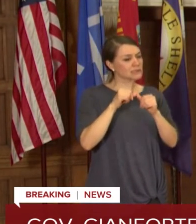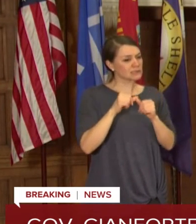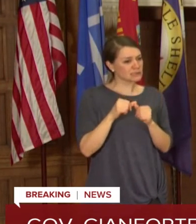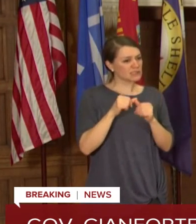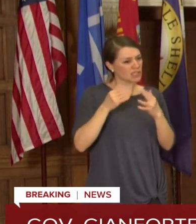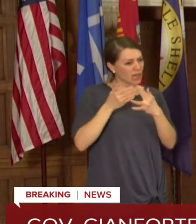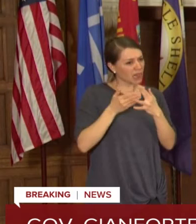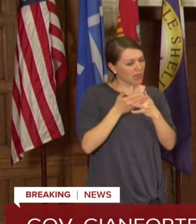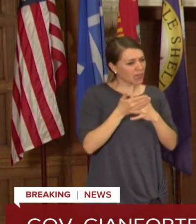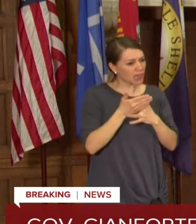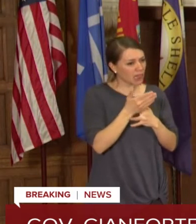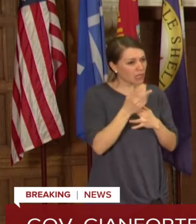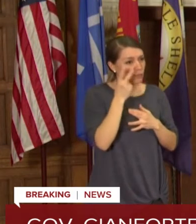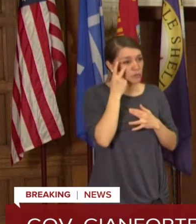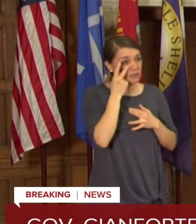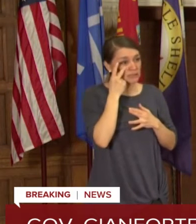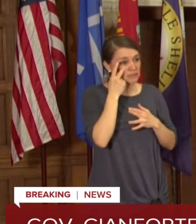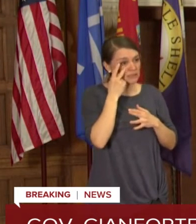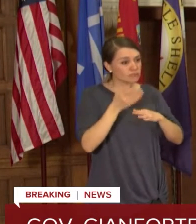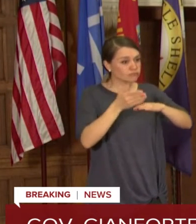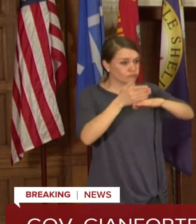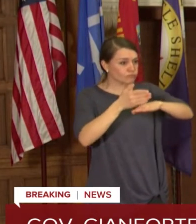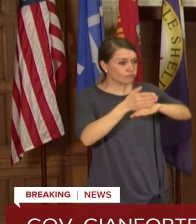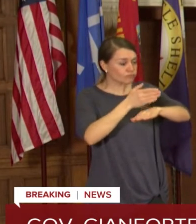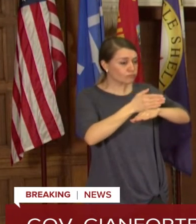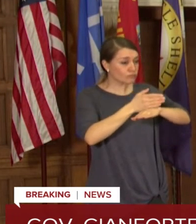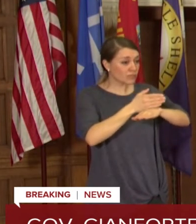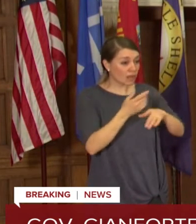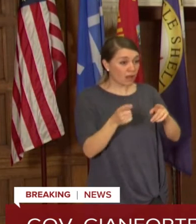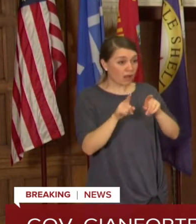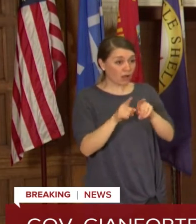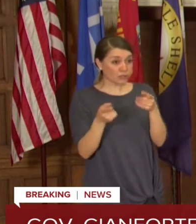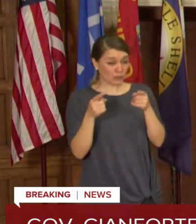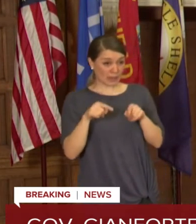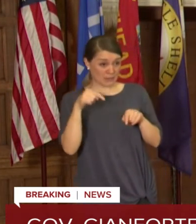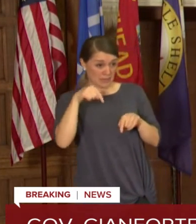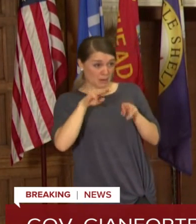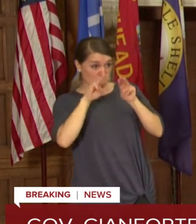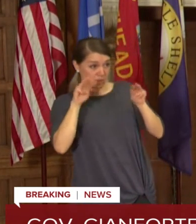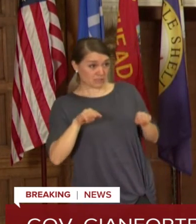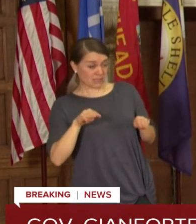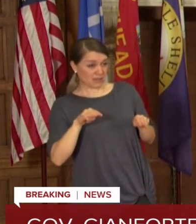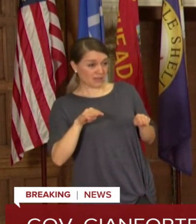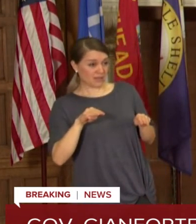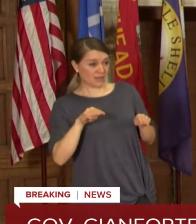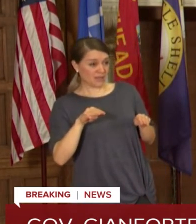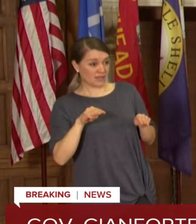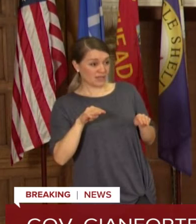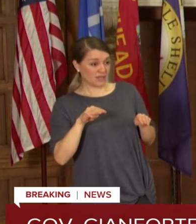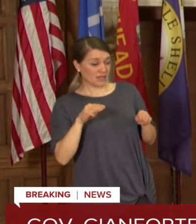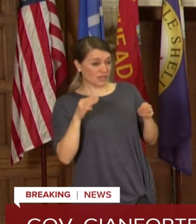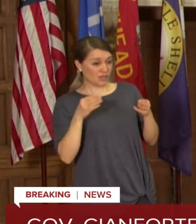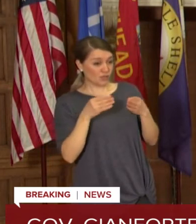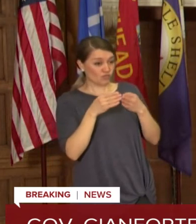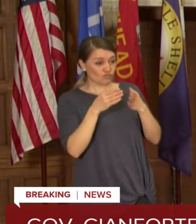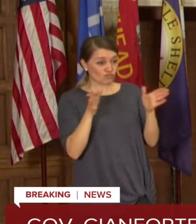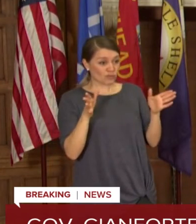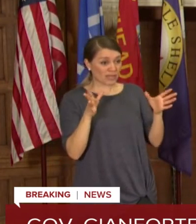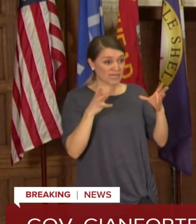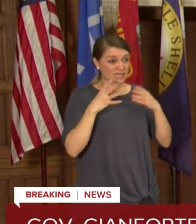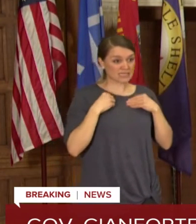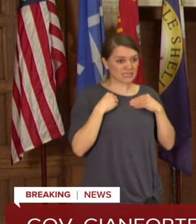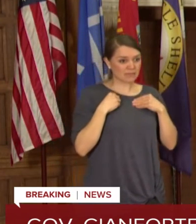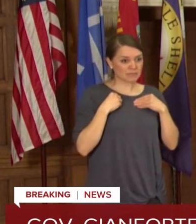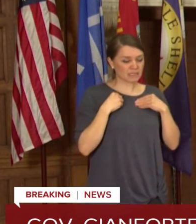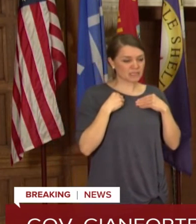to see some of this growth. The other thing that has happened in Montana that we've not experienced before is that with the widespread acceptance of remote